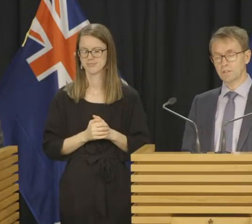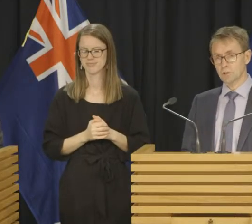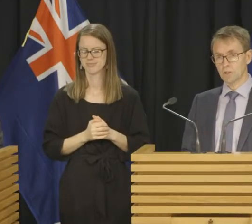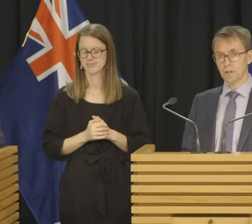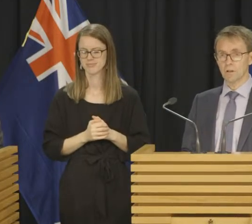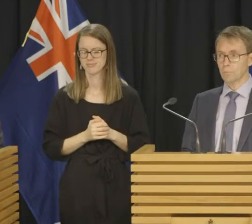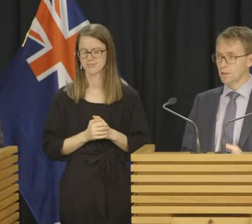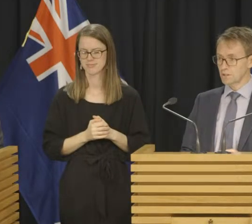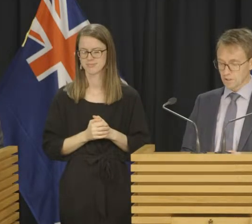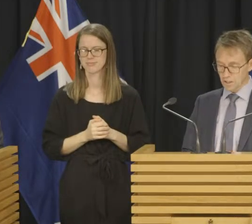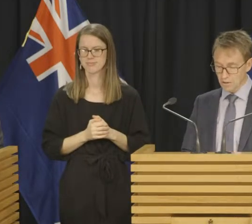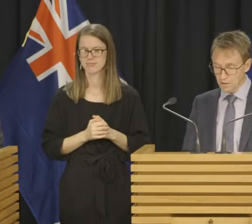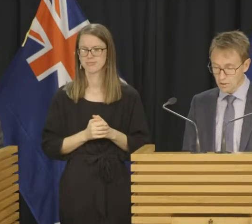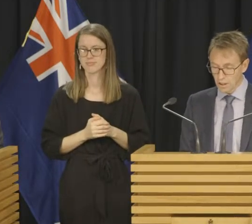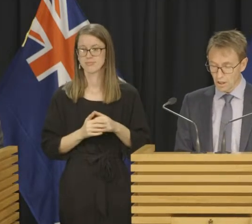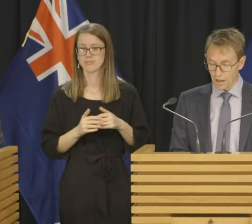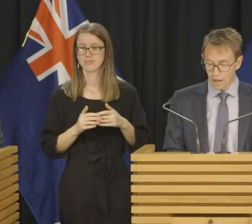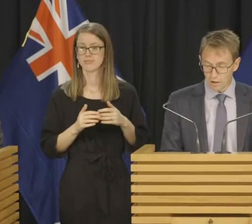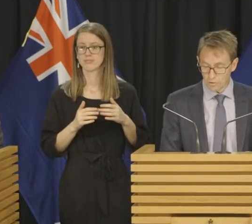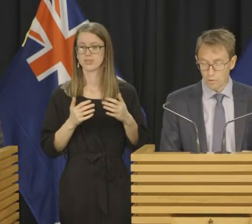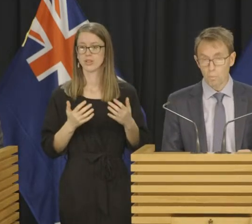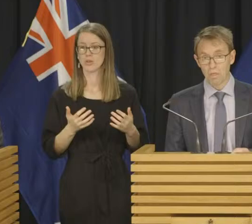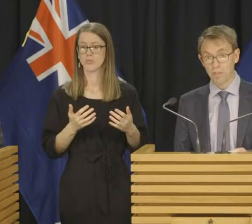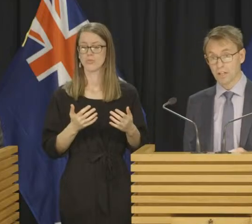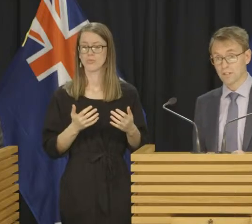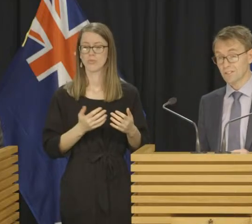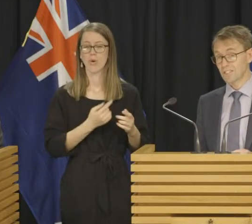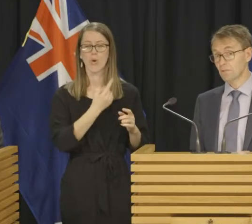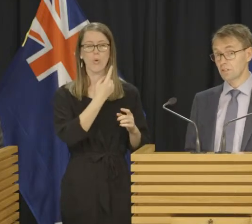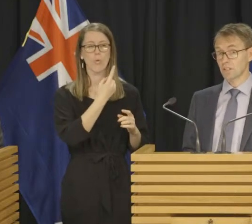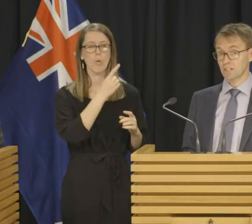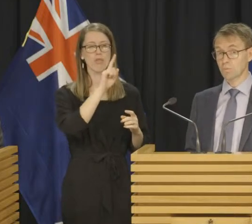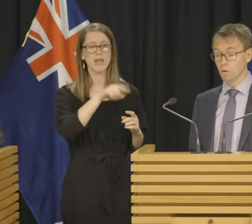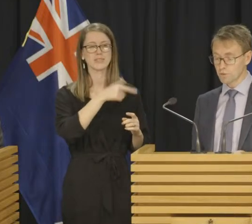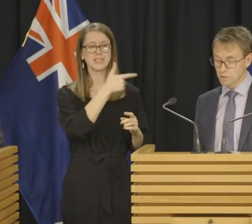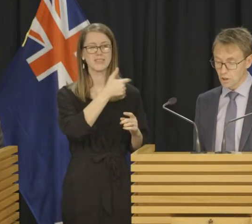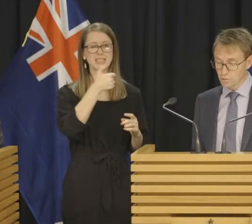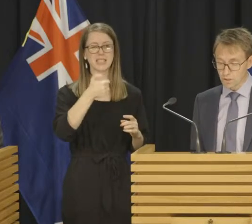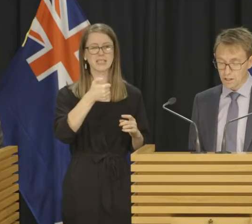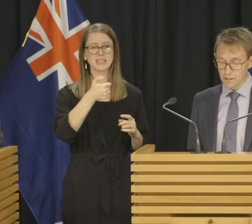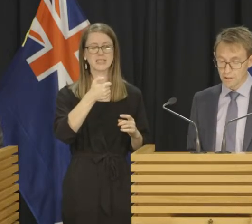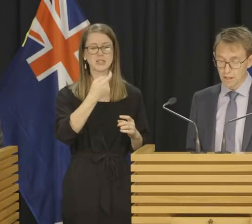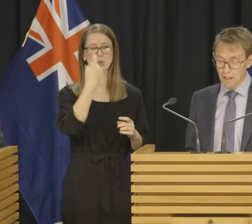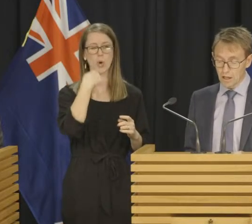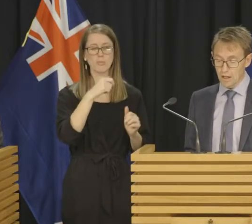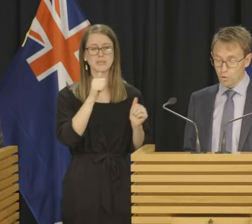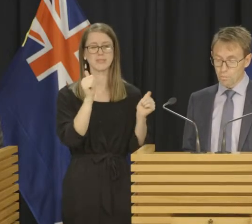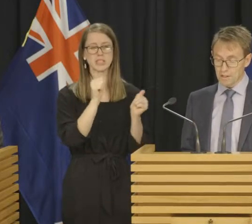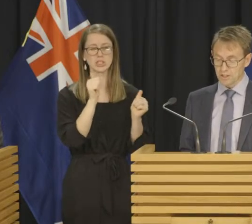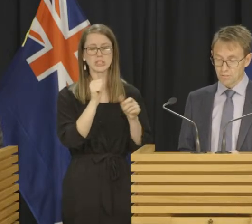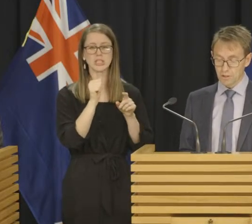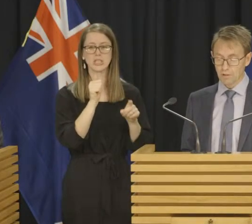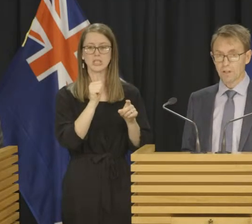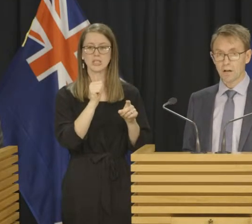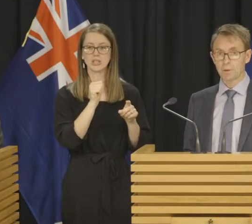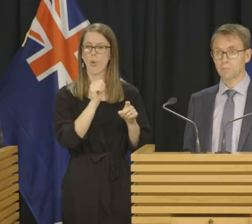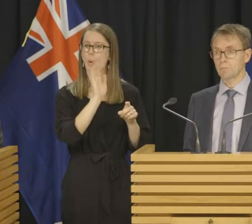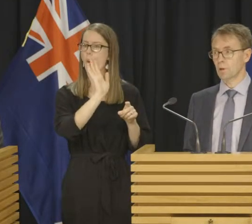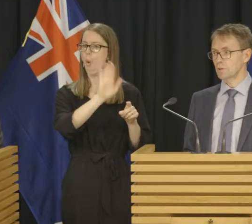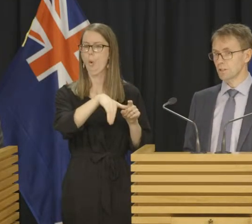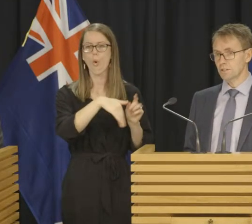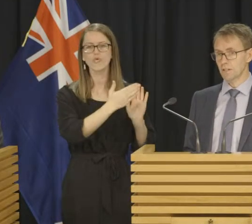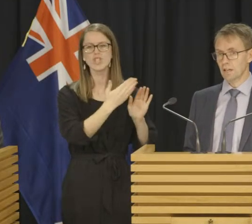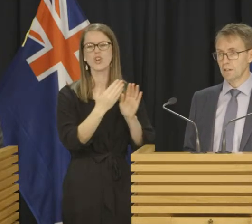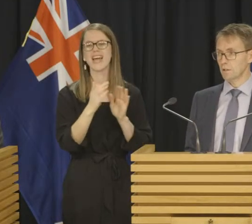community transmission there, and I'm pleased to say that there were 1,076 swabs in total taken. All but 7 have now